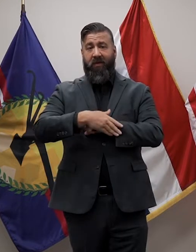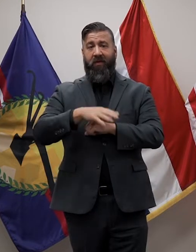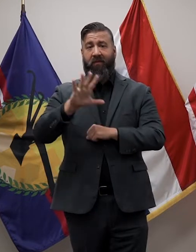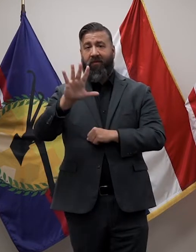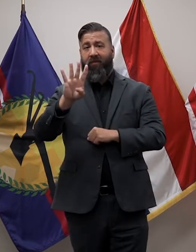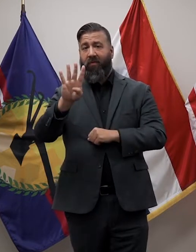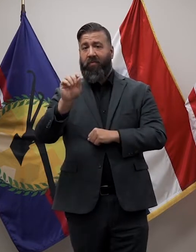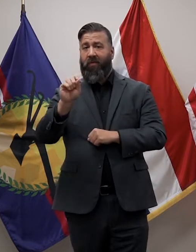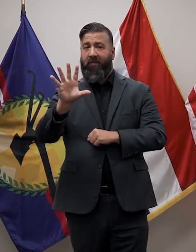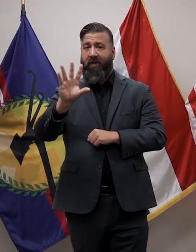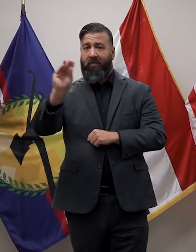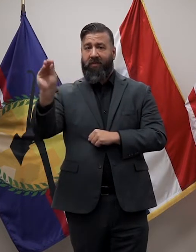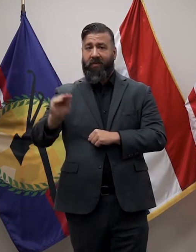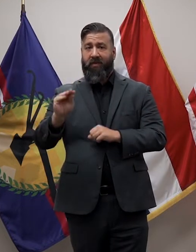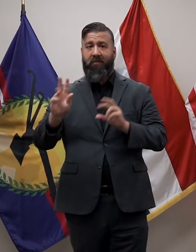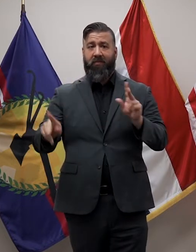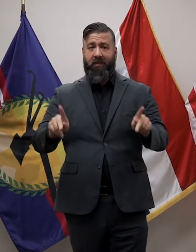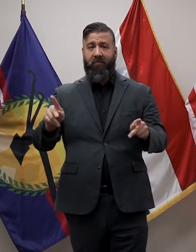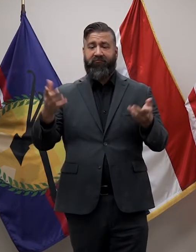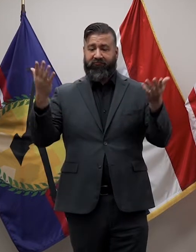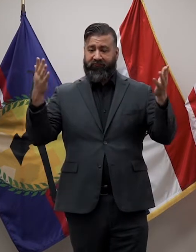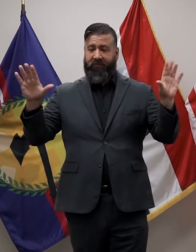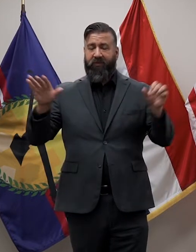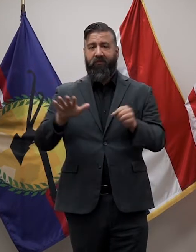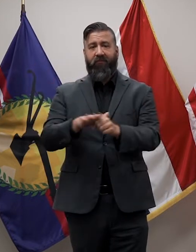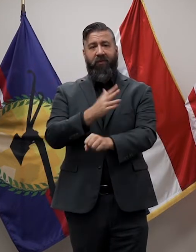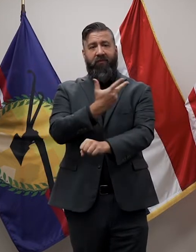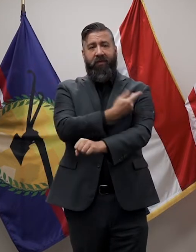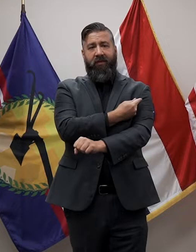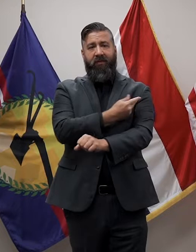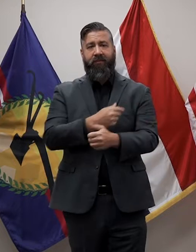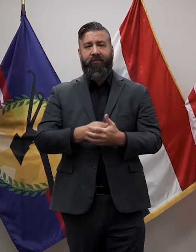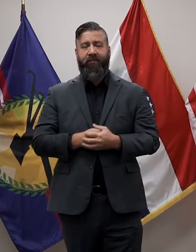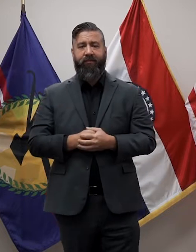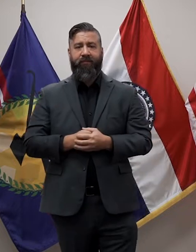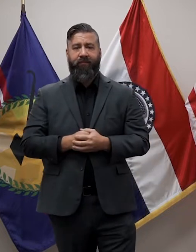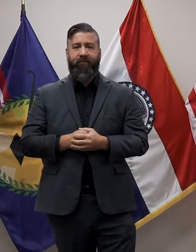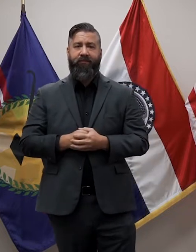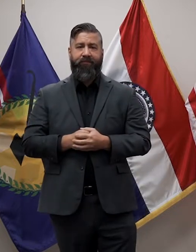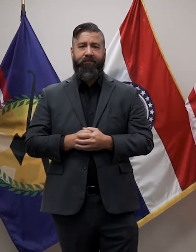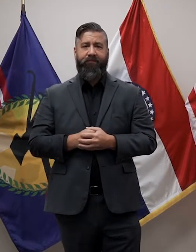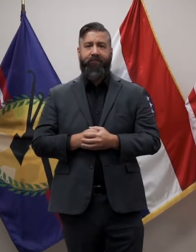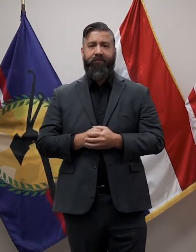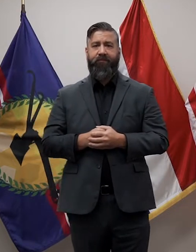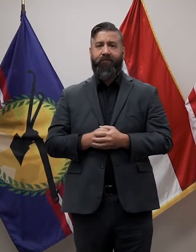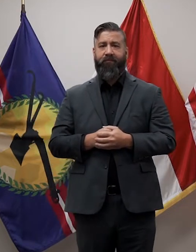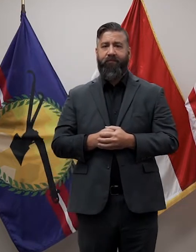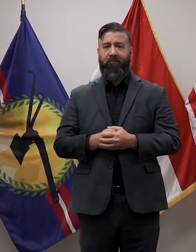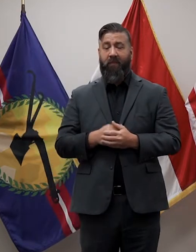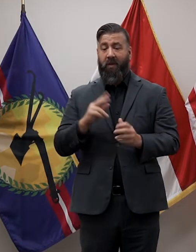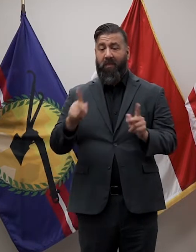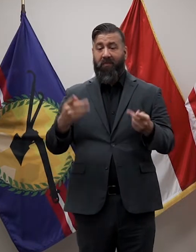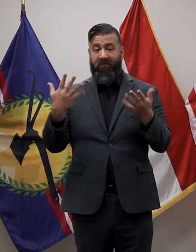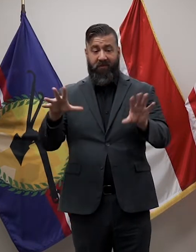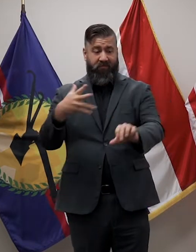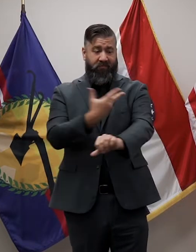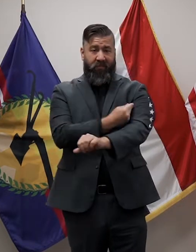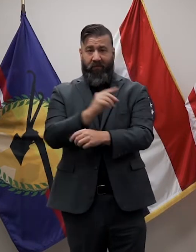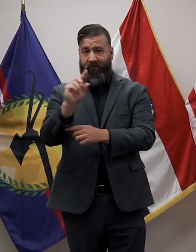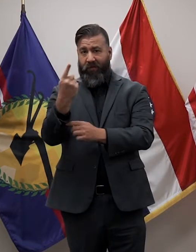54.5% of our residents are fully vaccinated. Those receiving at least a first dose is now more than